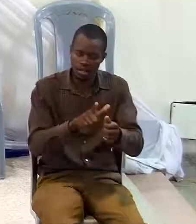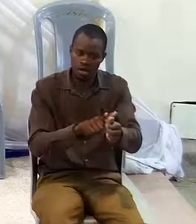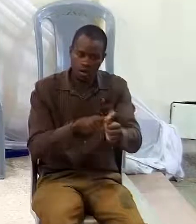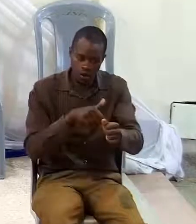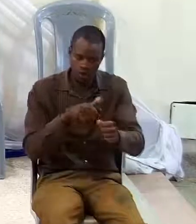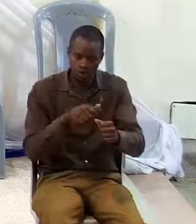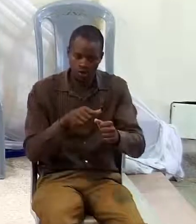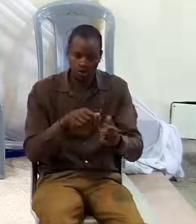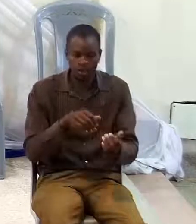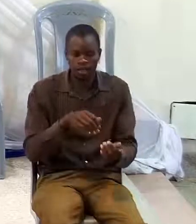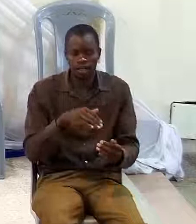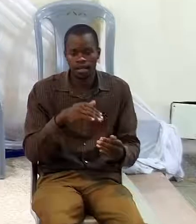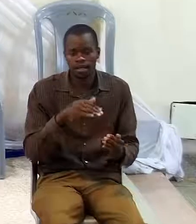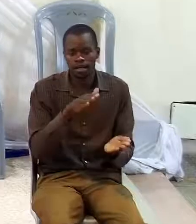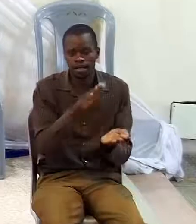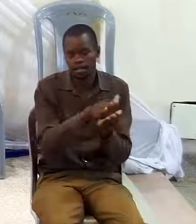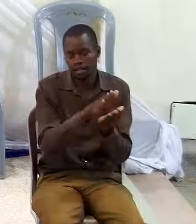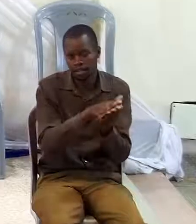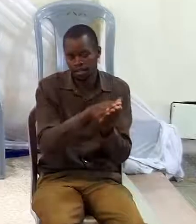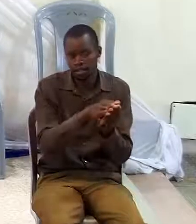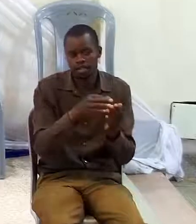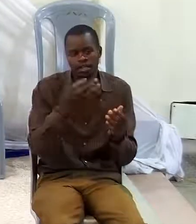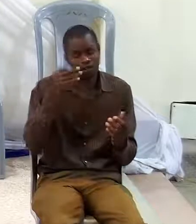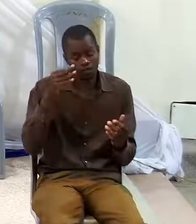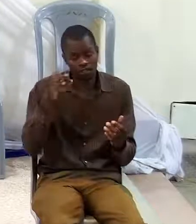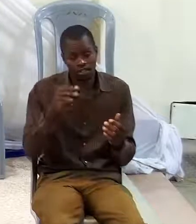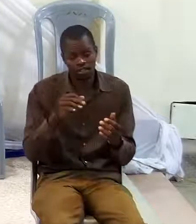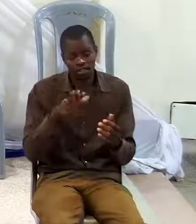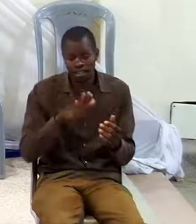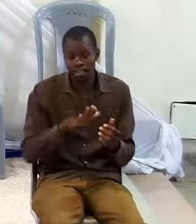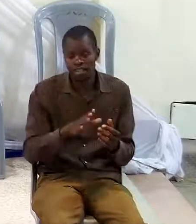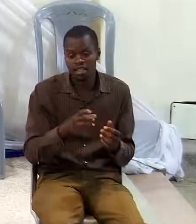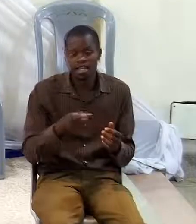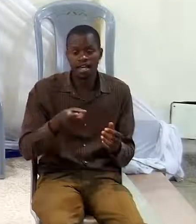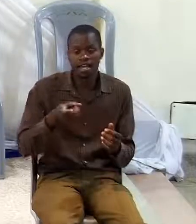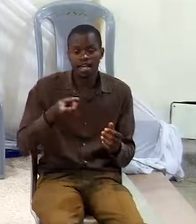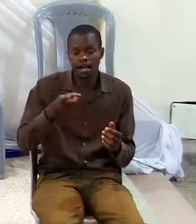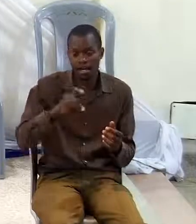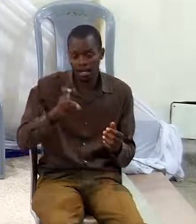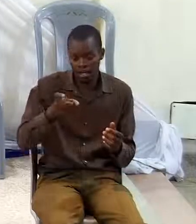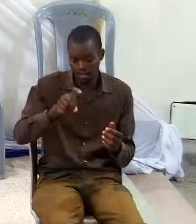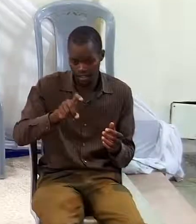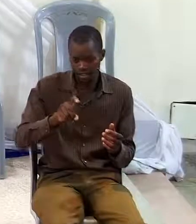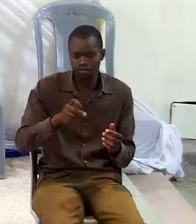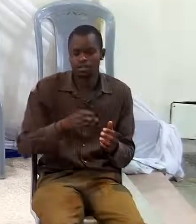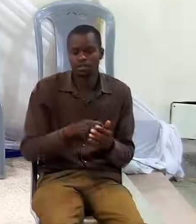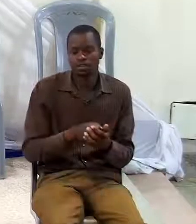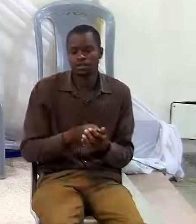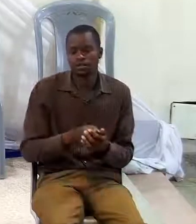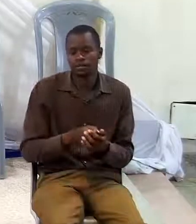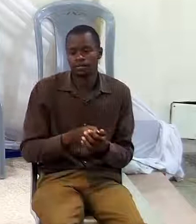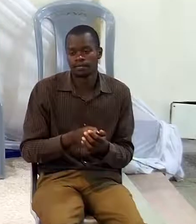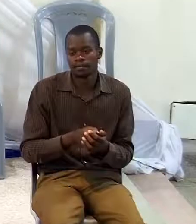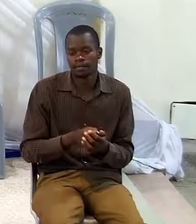fresh, there are those additives. There are those that we